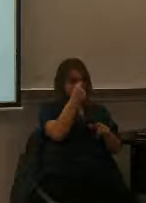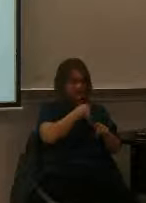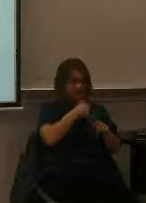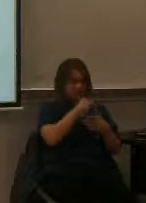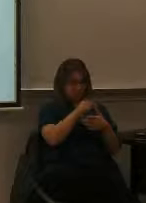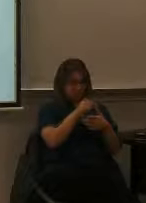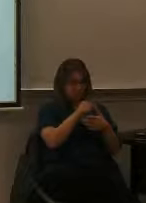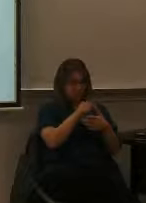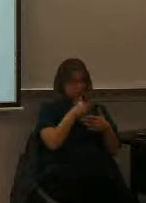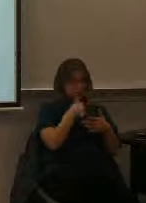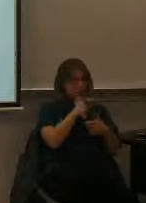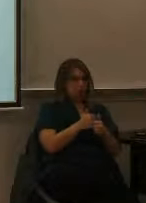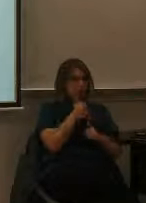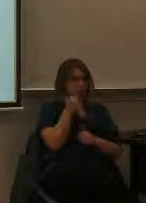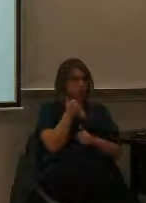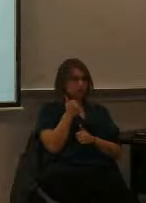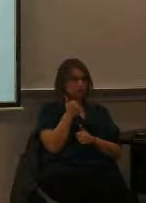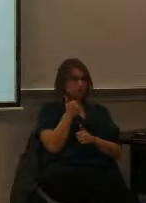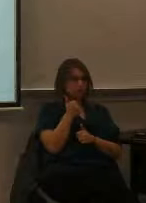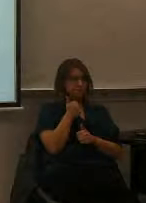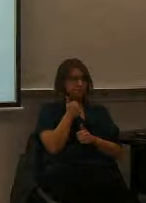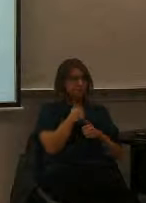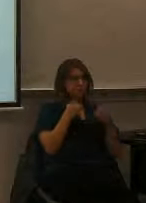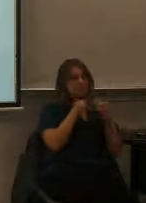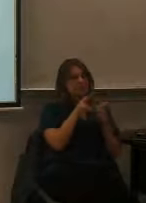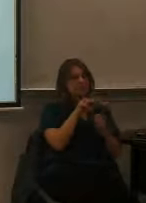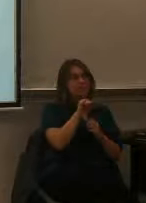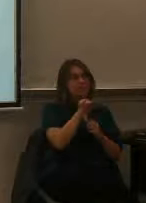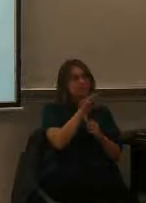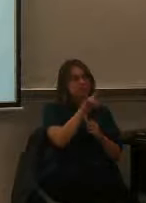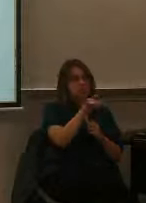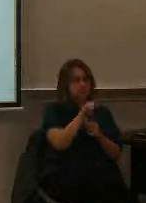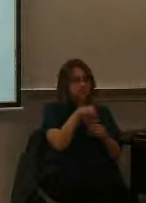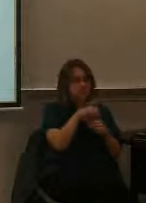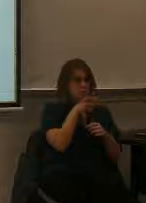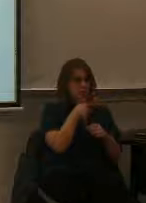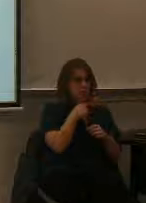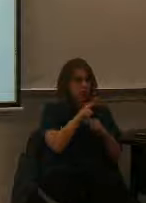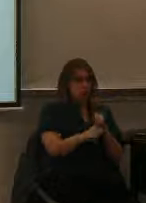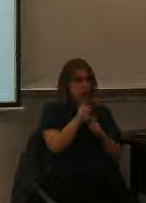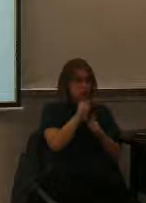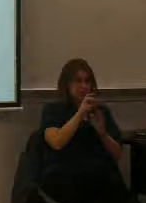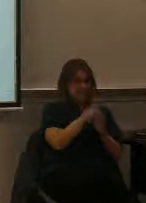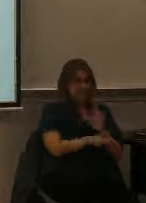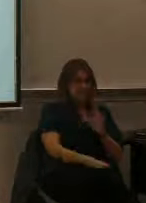it has a lower, there's more viscosity of the water, so it has a lower sinking rate.